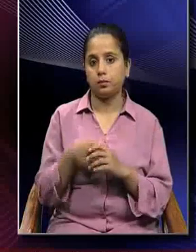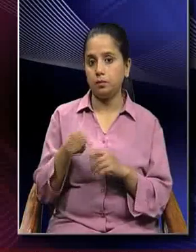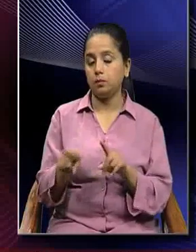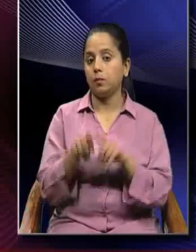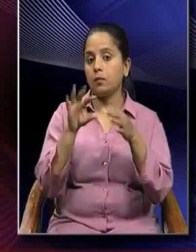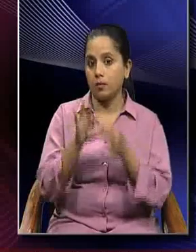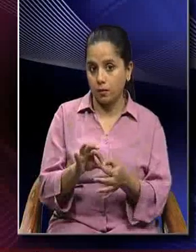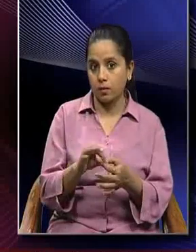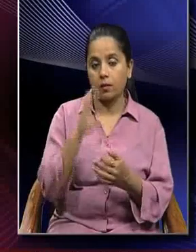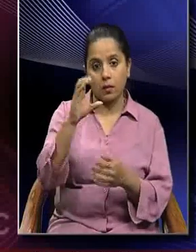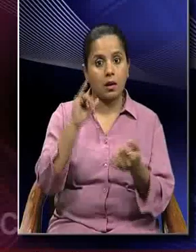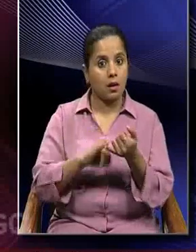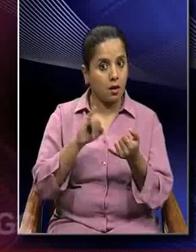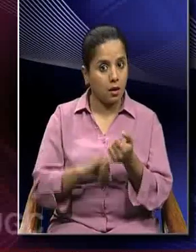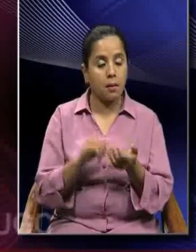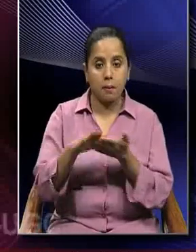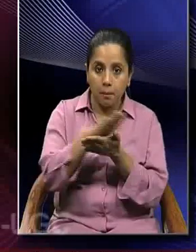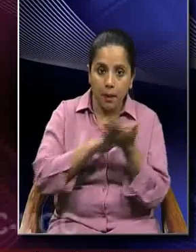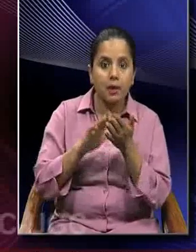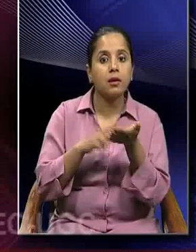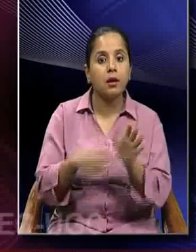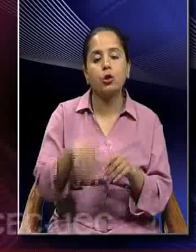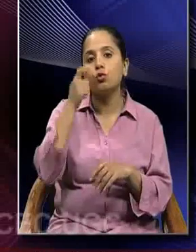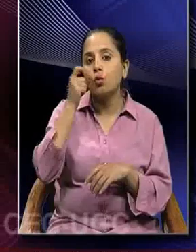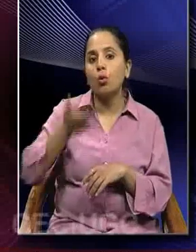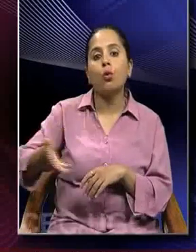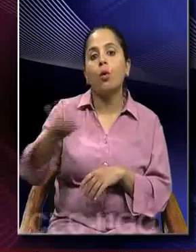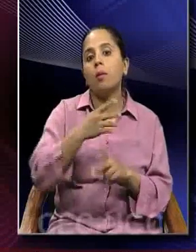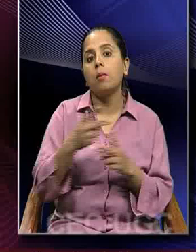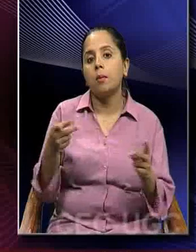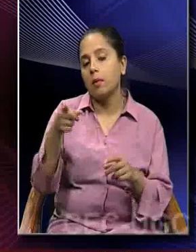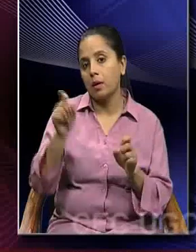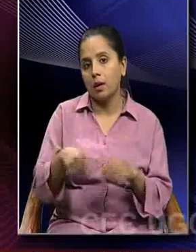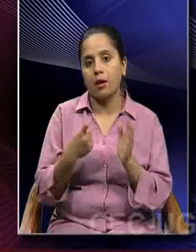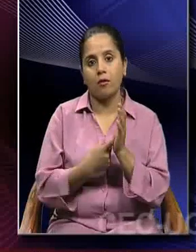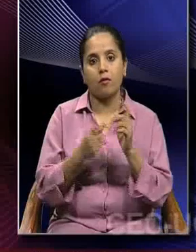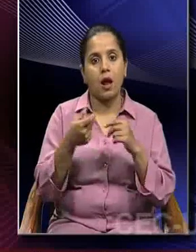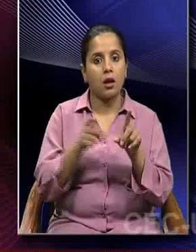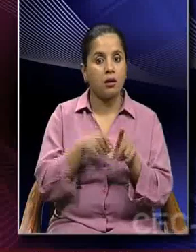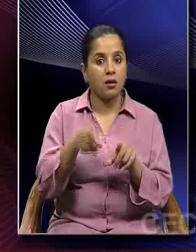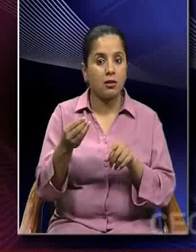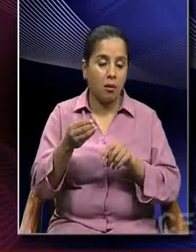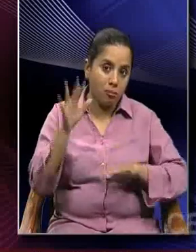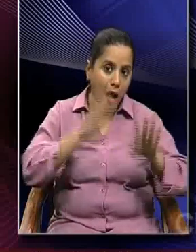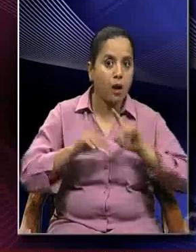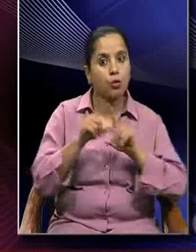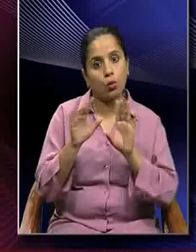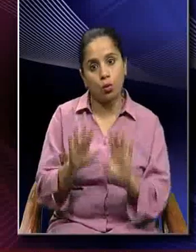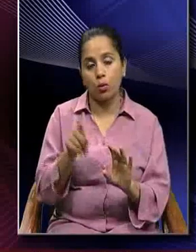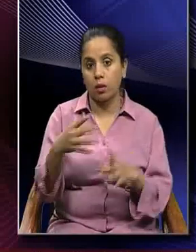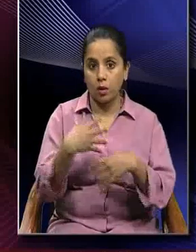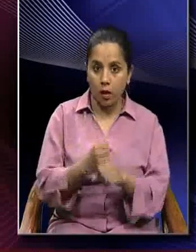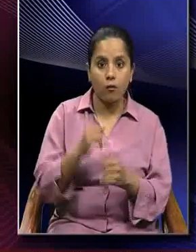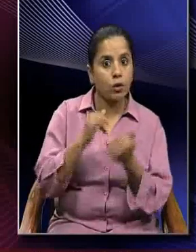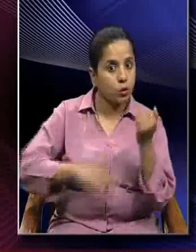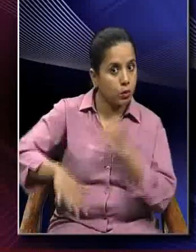According to CSS, the basic nature of human beings is that they are rationally acting beings. They create